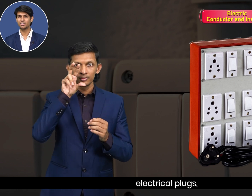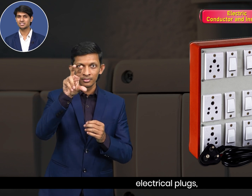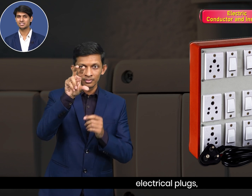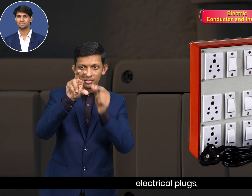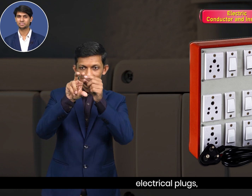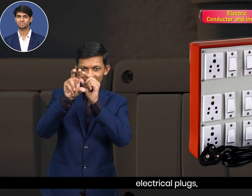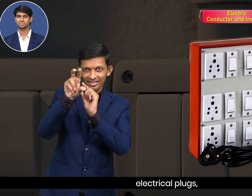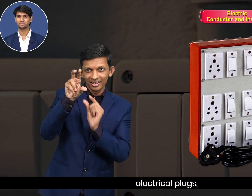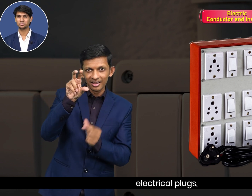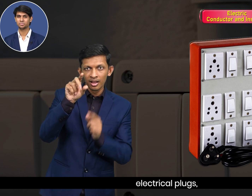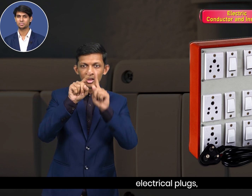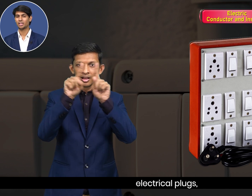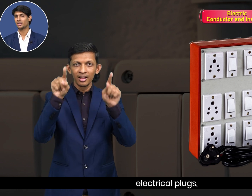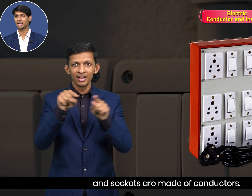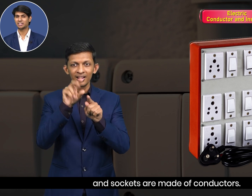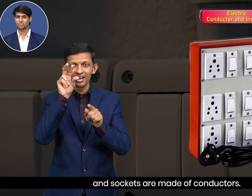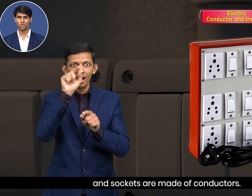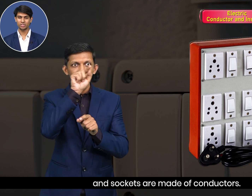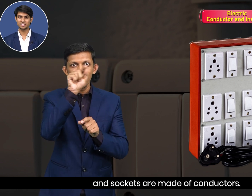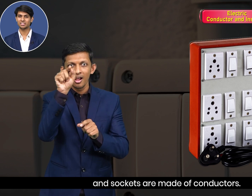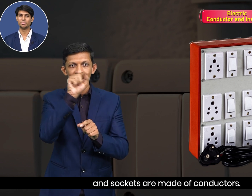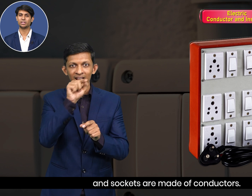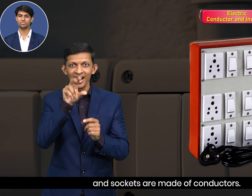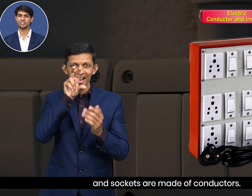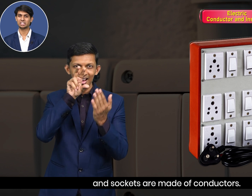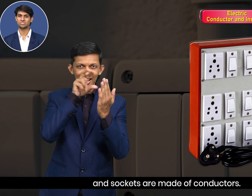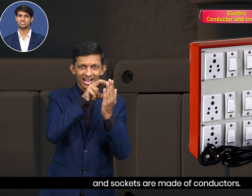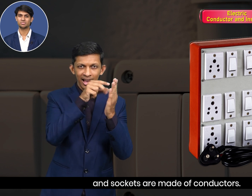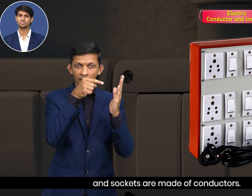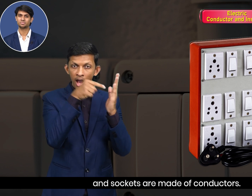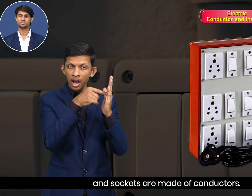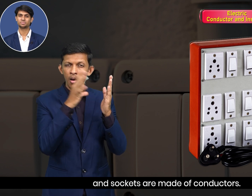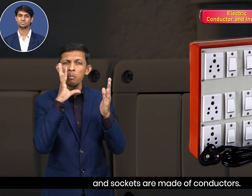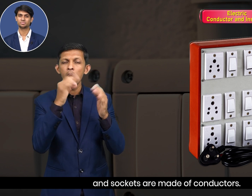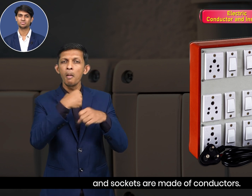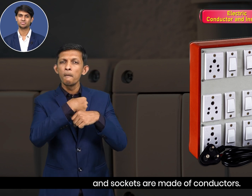electrical plugs, and sockets are made of conductors.